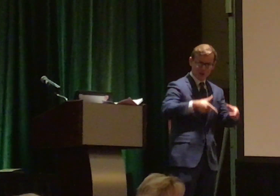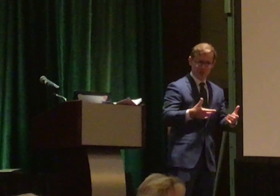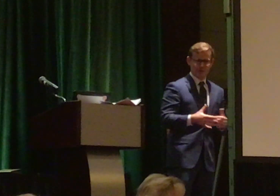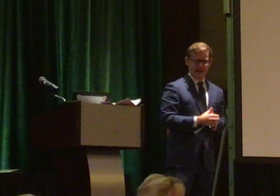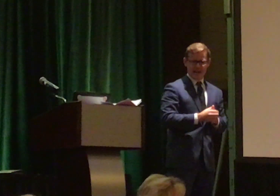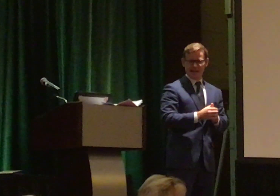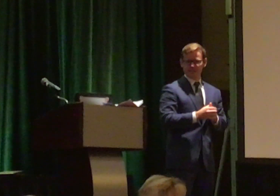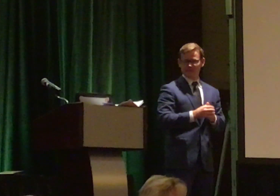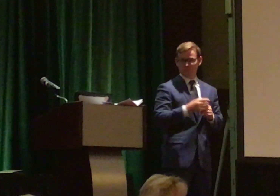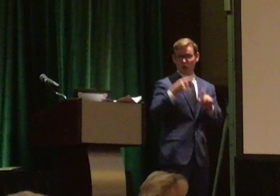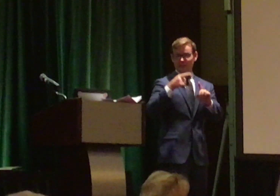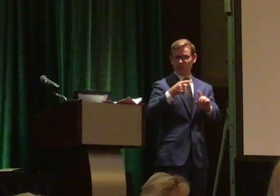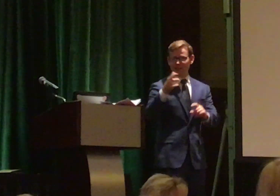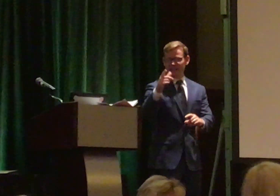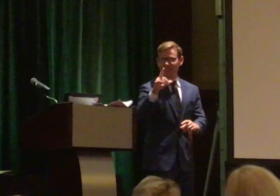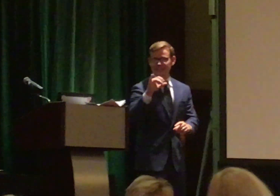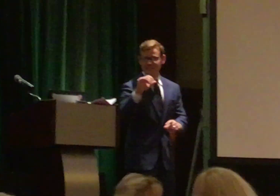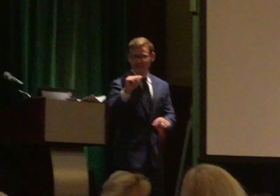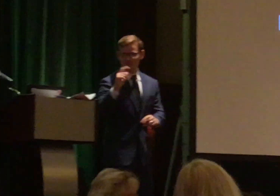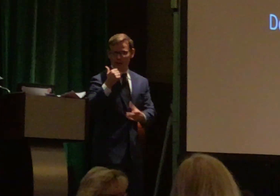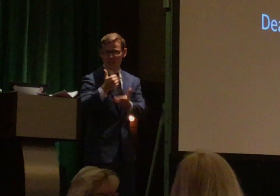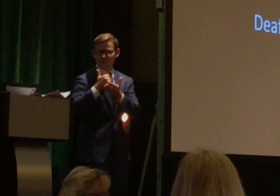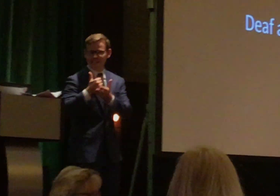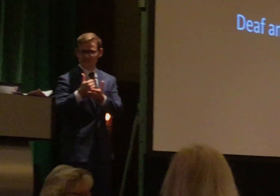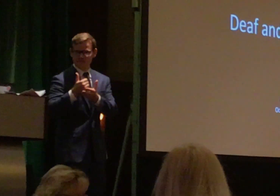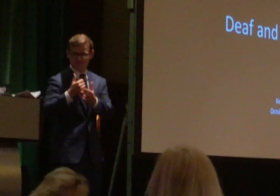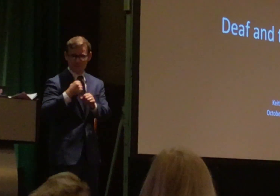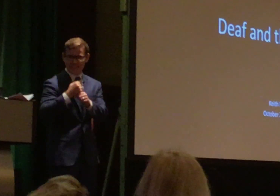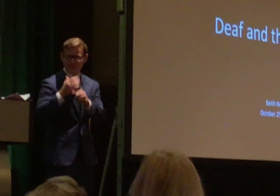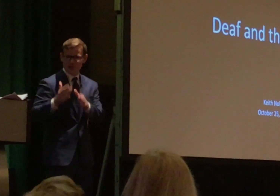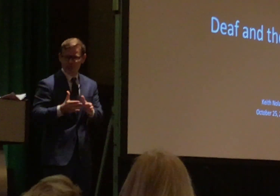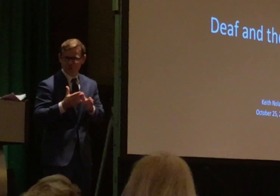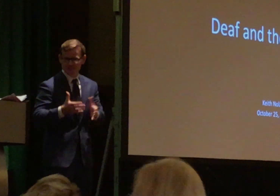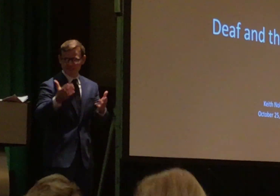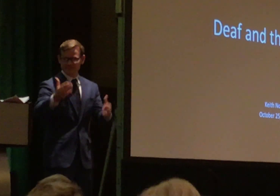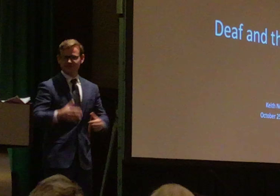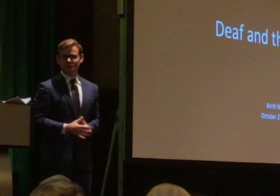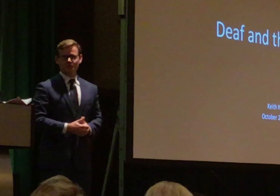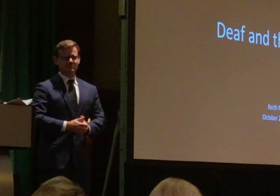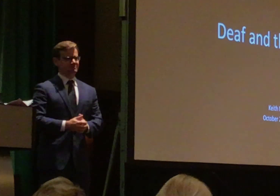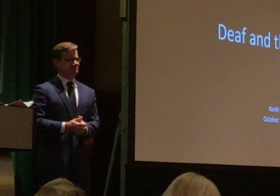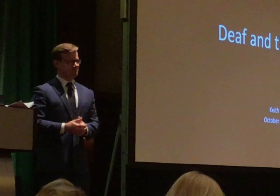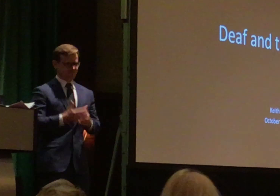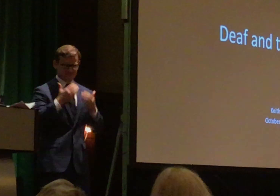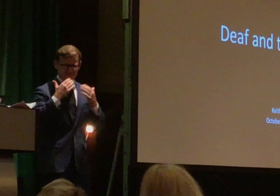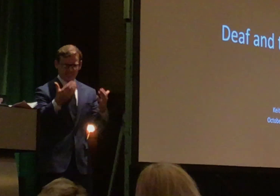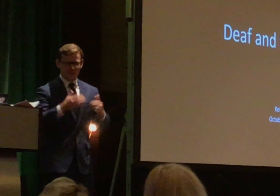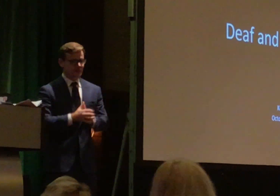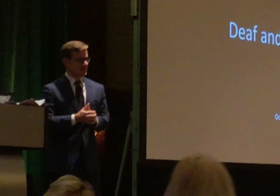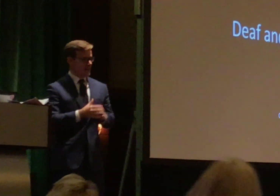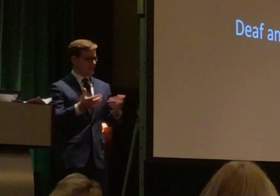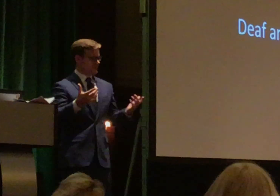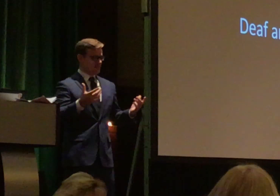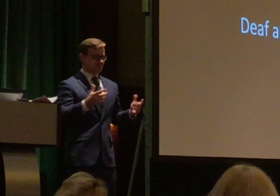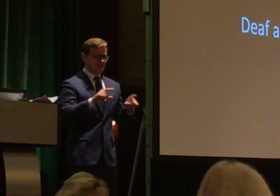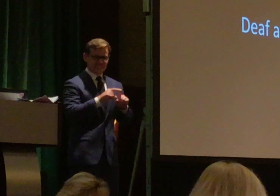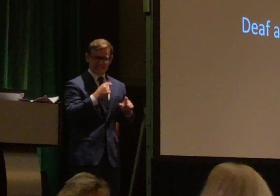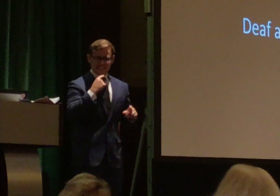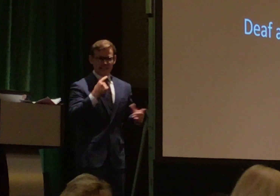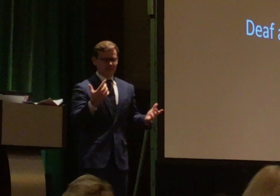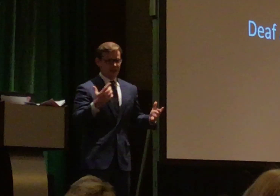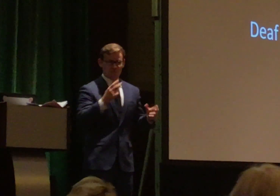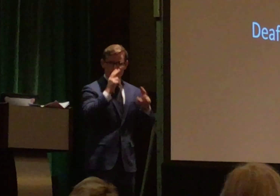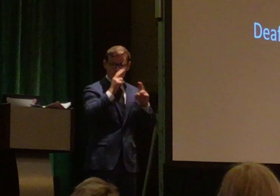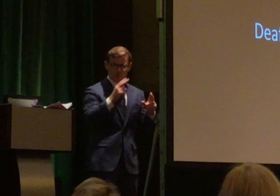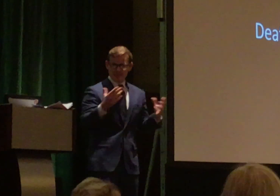to the board of ALDA for inviting me to be here. And in particular, I wanted to thank you, Lisa, for the work that you've done to facilitate